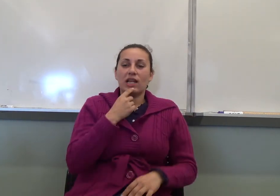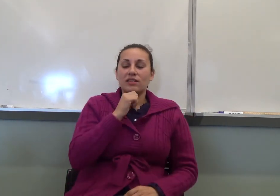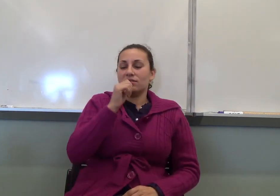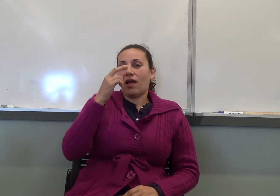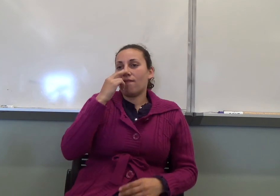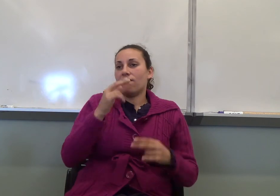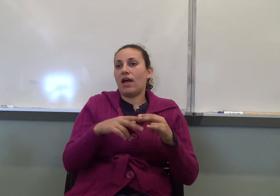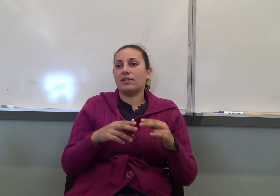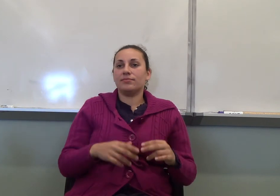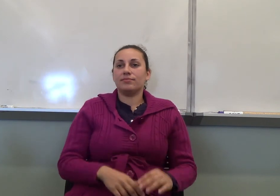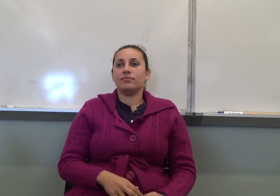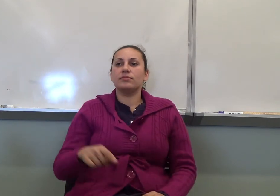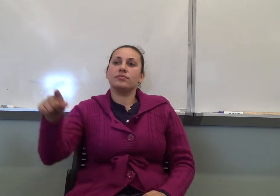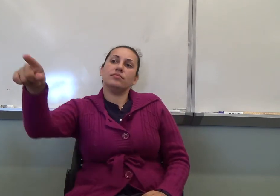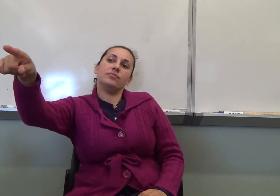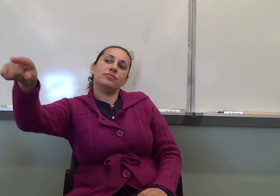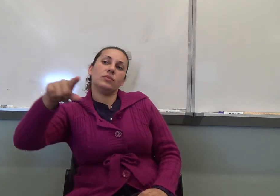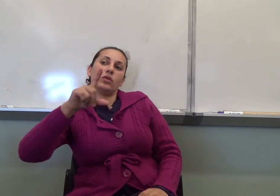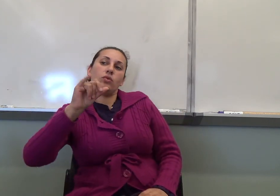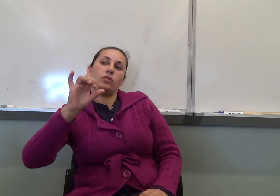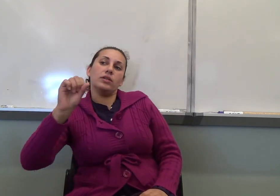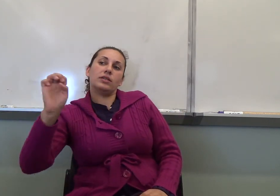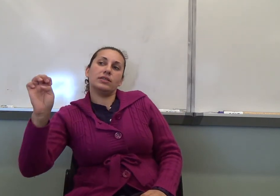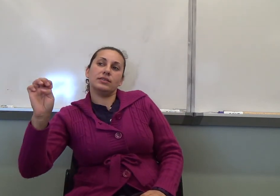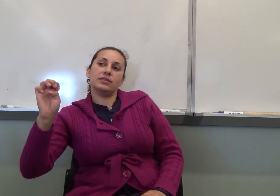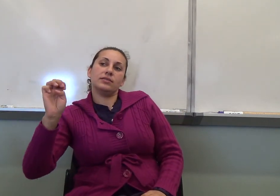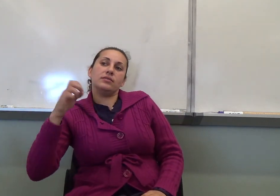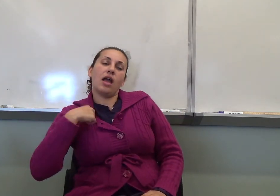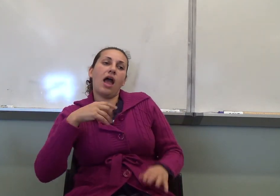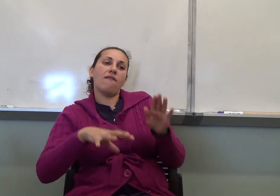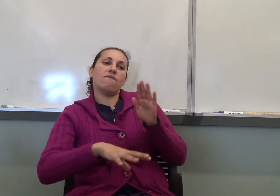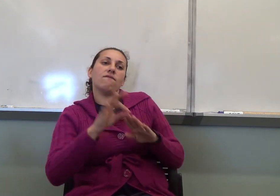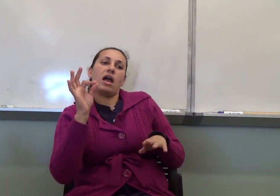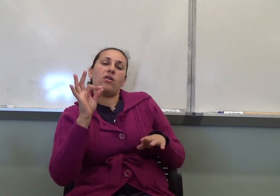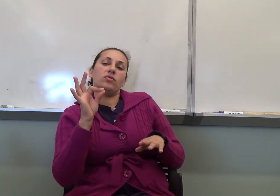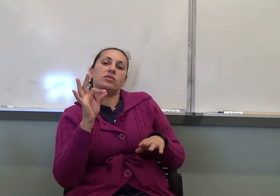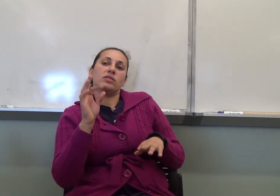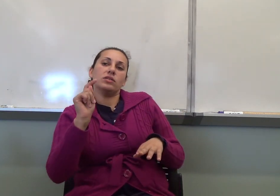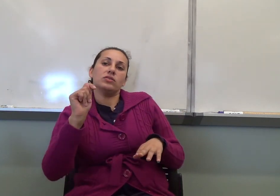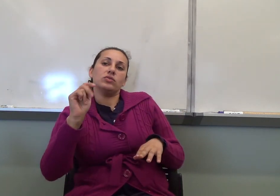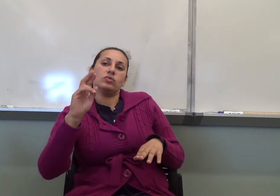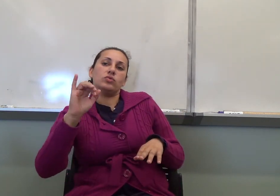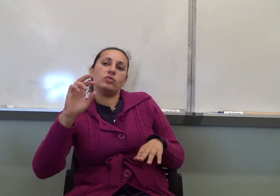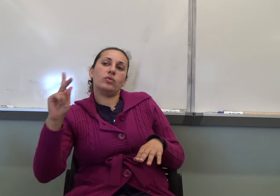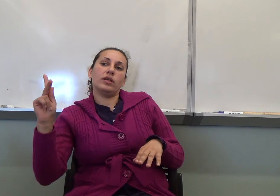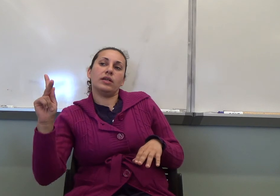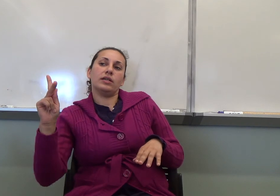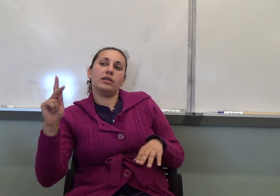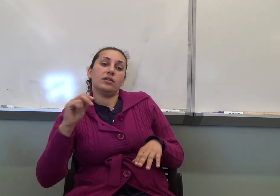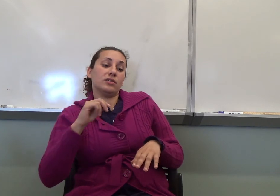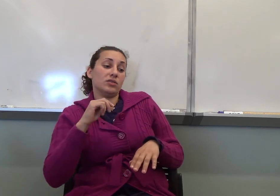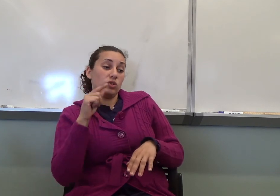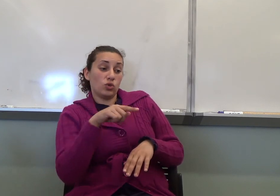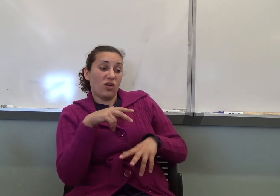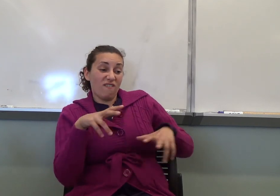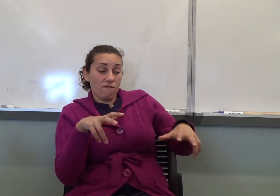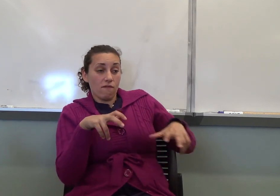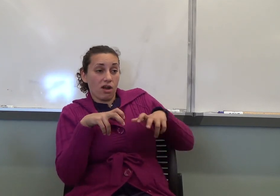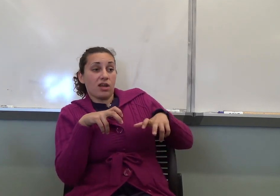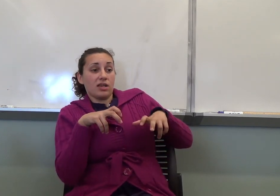do. I found out a trick to it. What you did? You freeze and you just stay there. Oh. I mean,